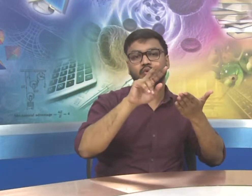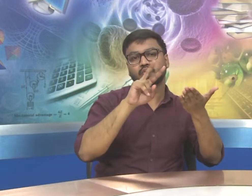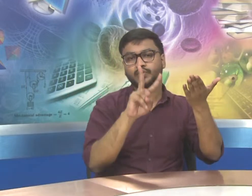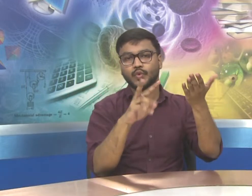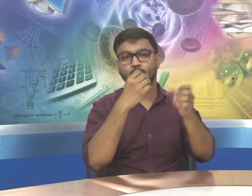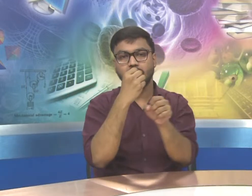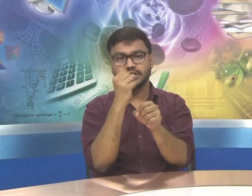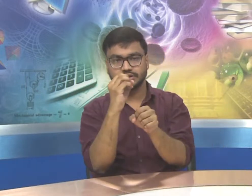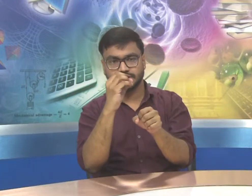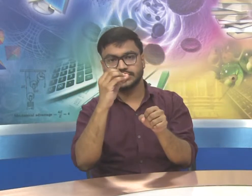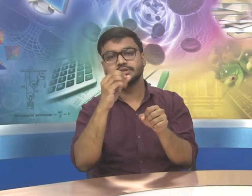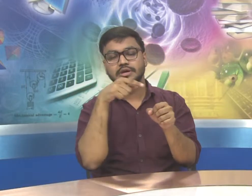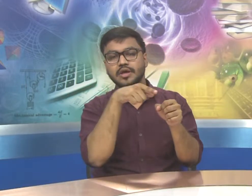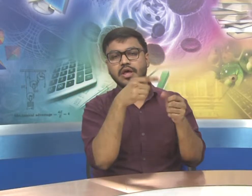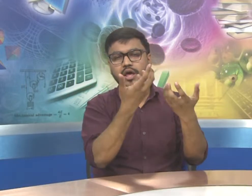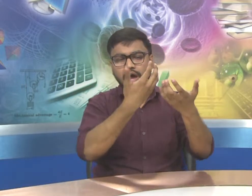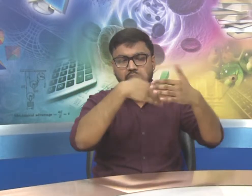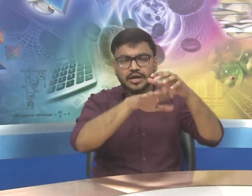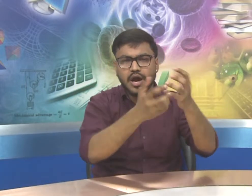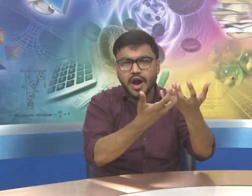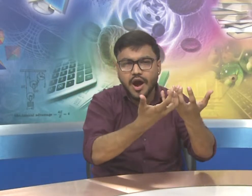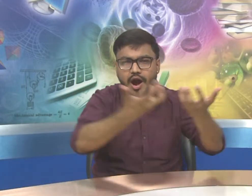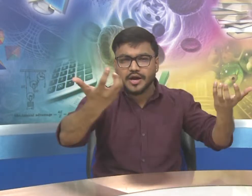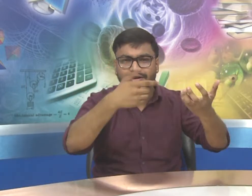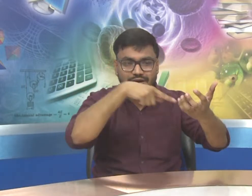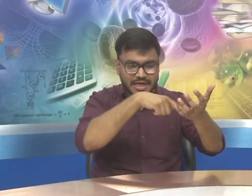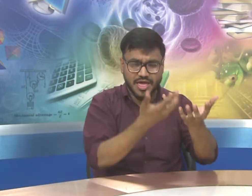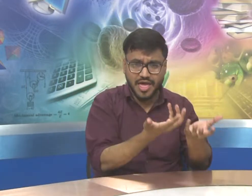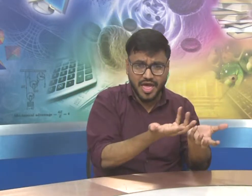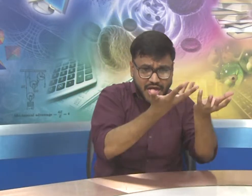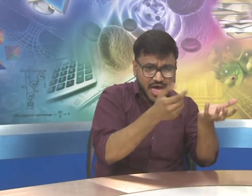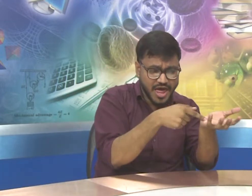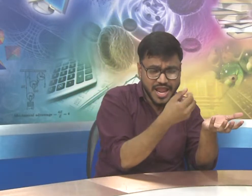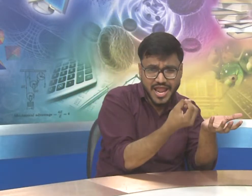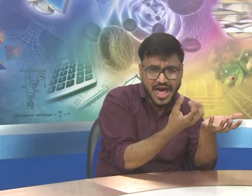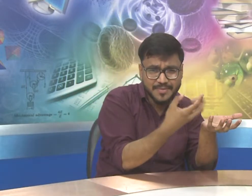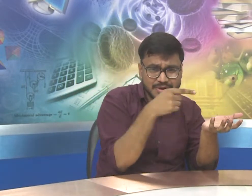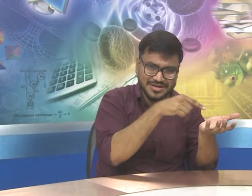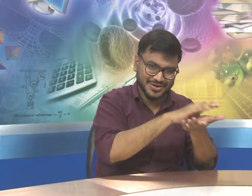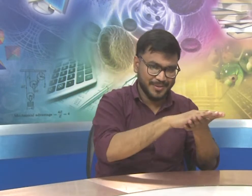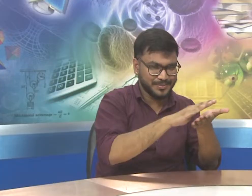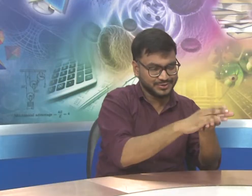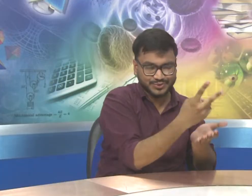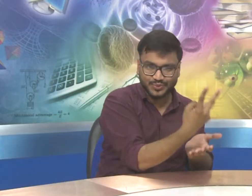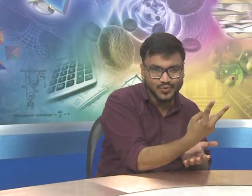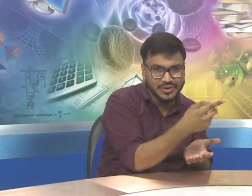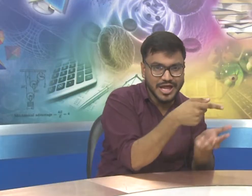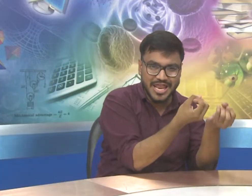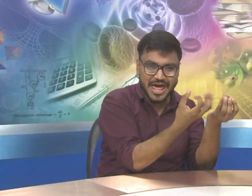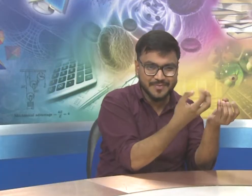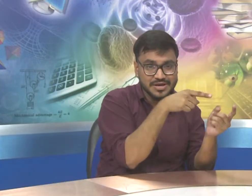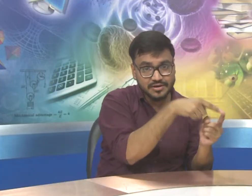in pure water, the mass ratio of hydrogen to oxygen is